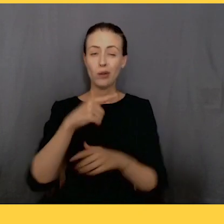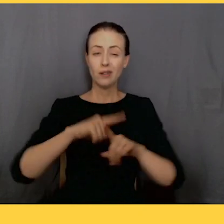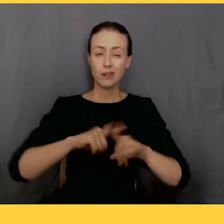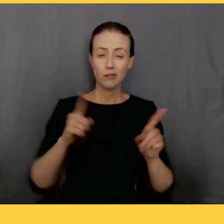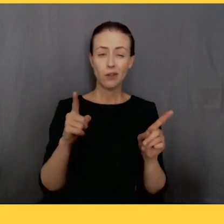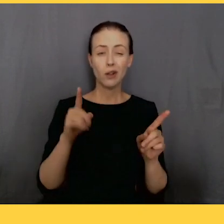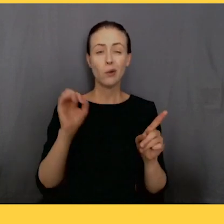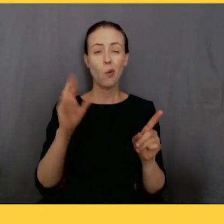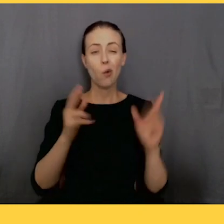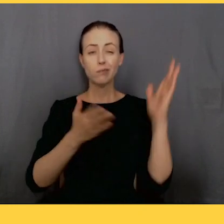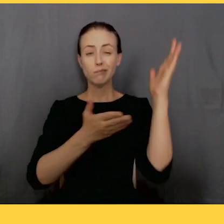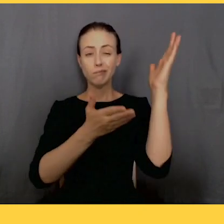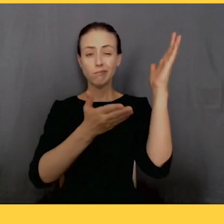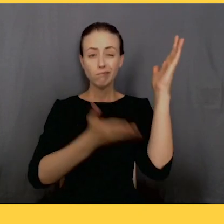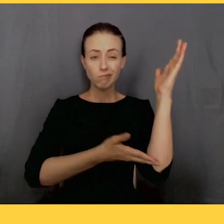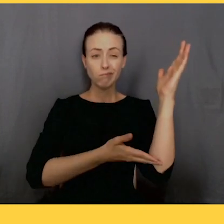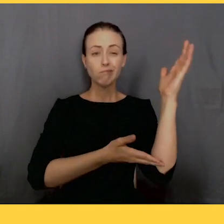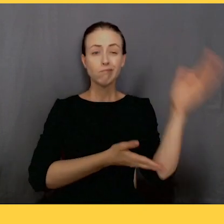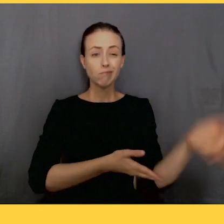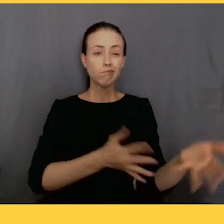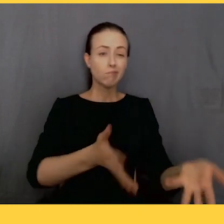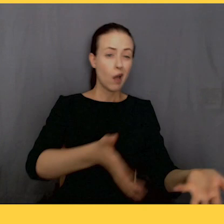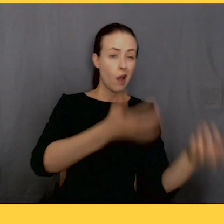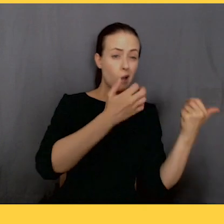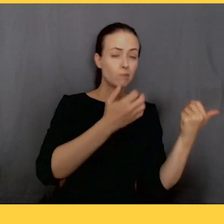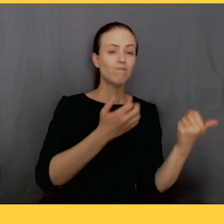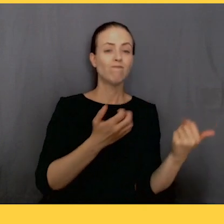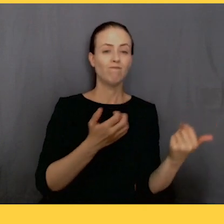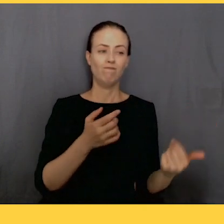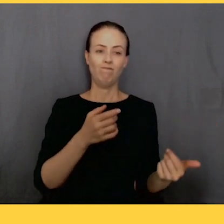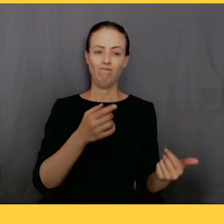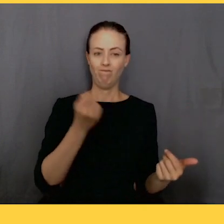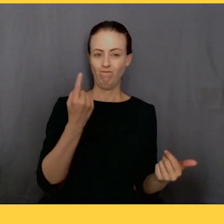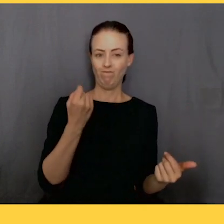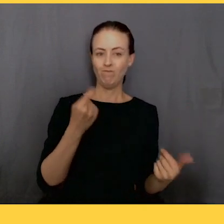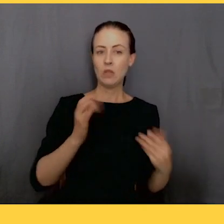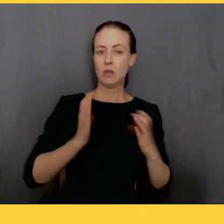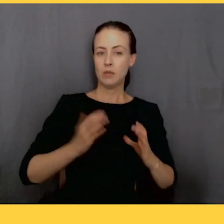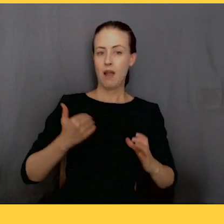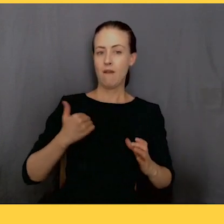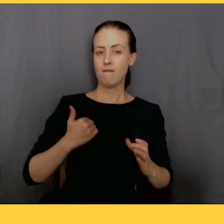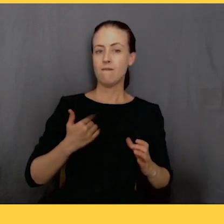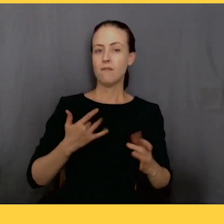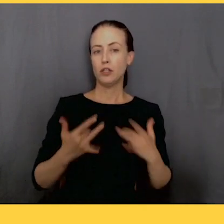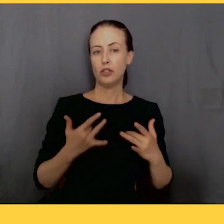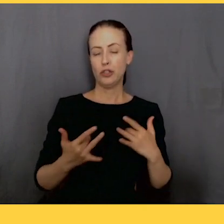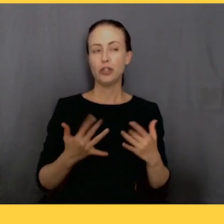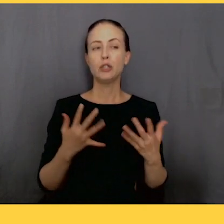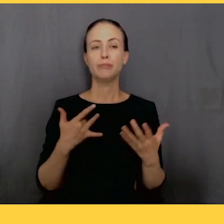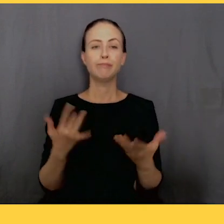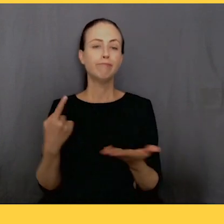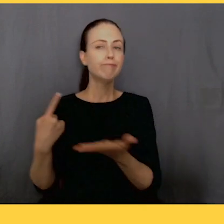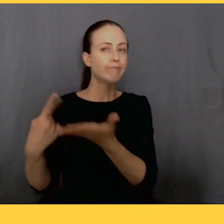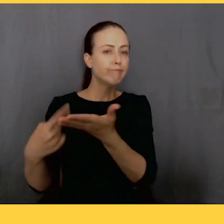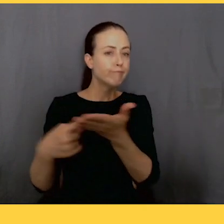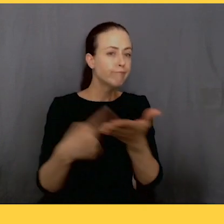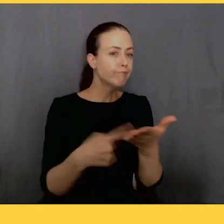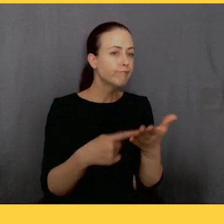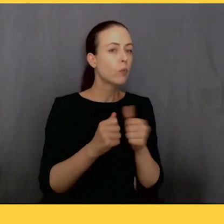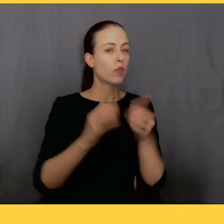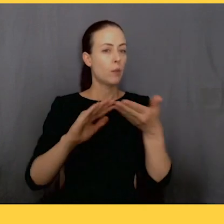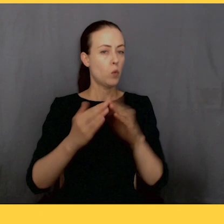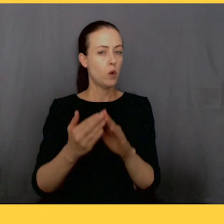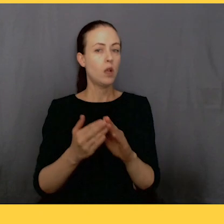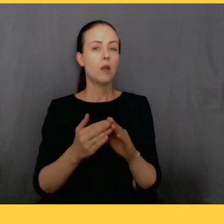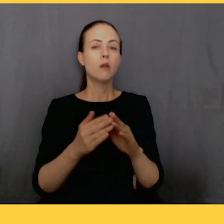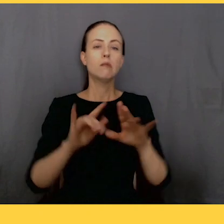and appreciate that. And this is an area where we like to have dialogues and to help address these risks